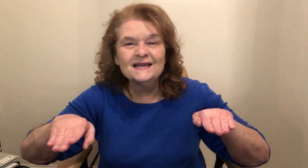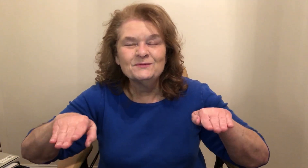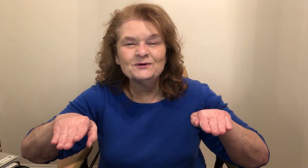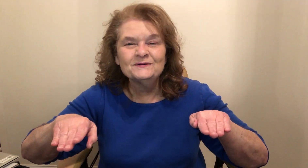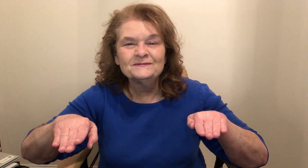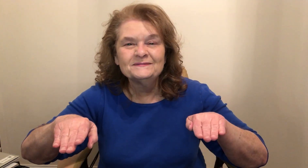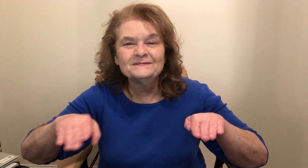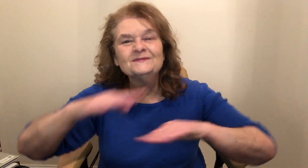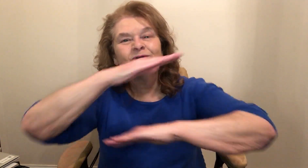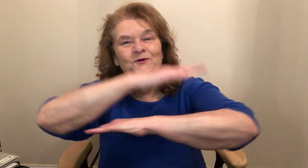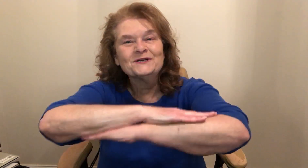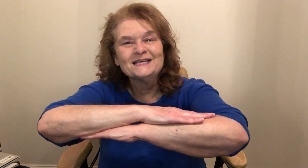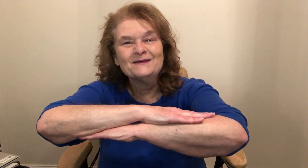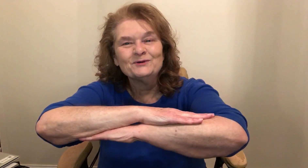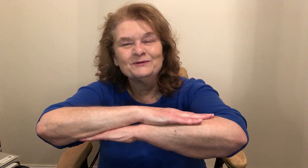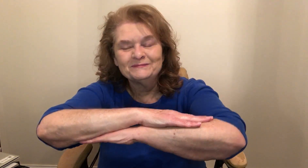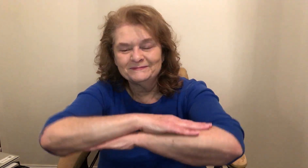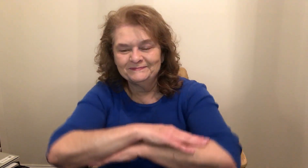Table or table.